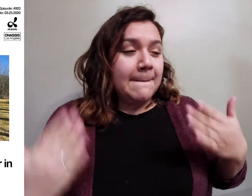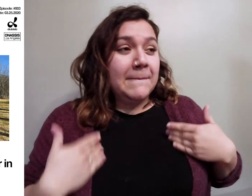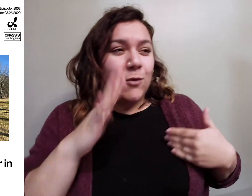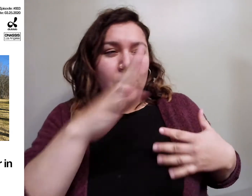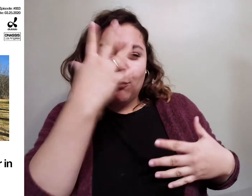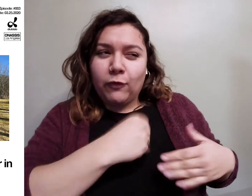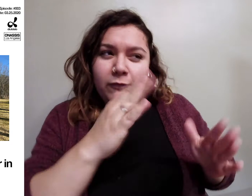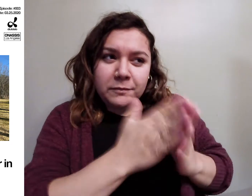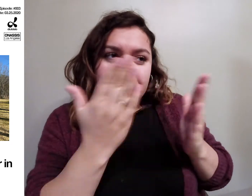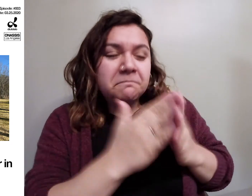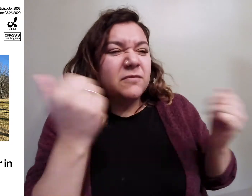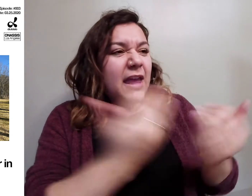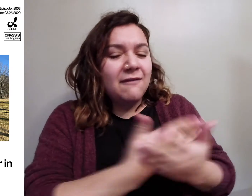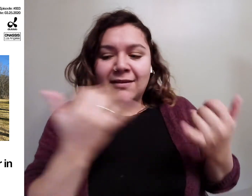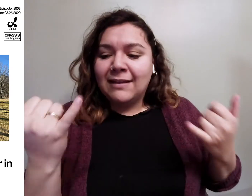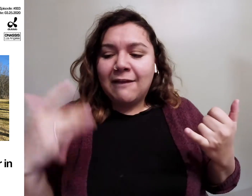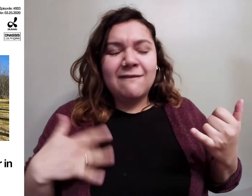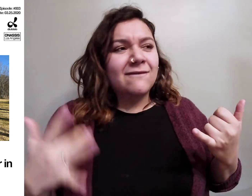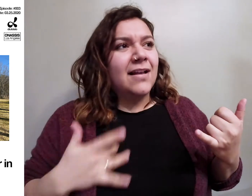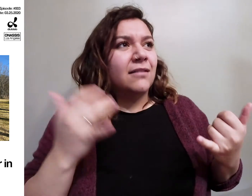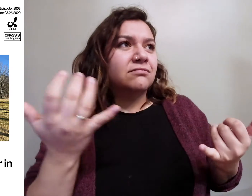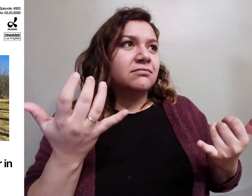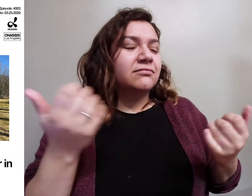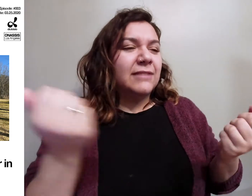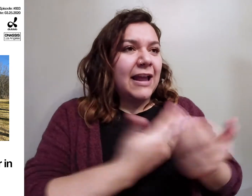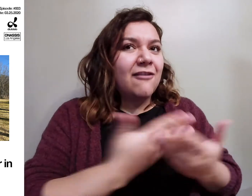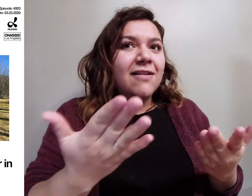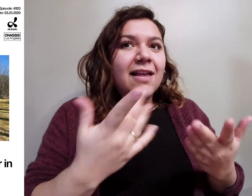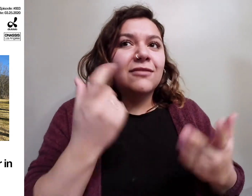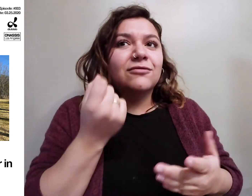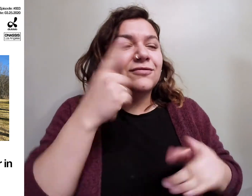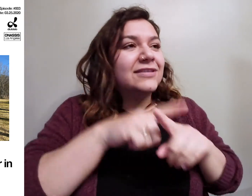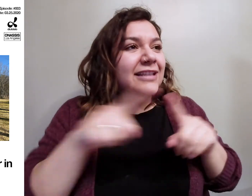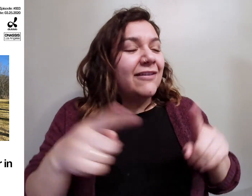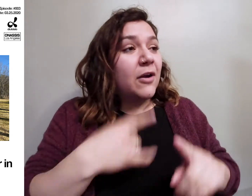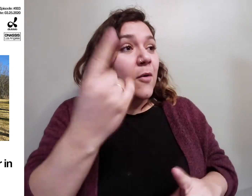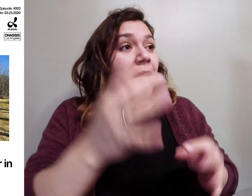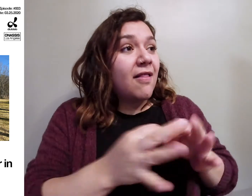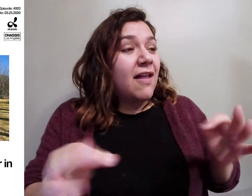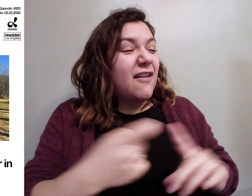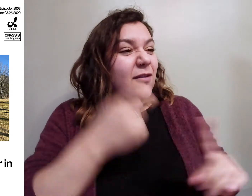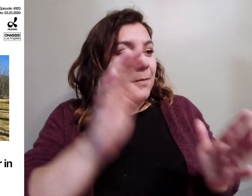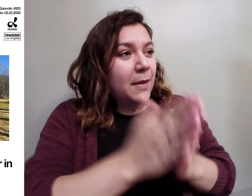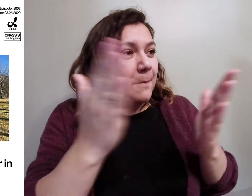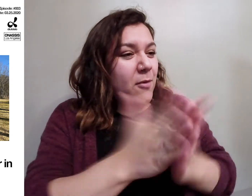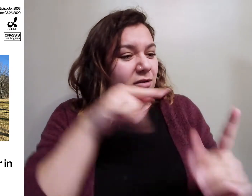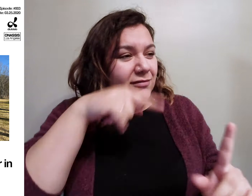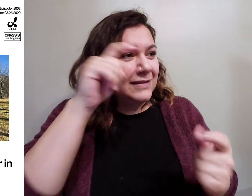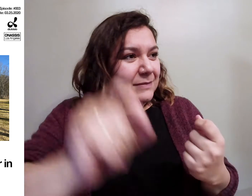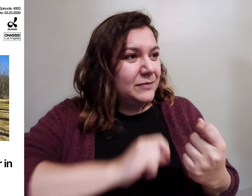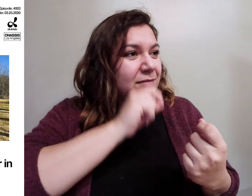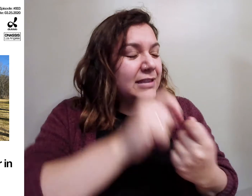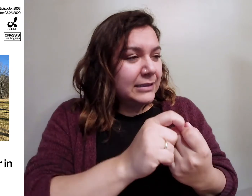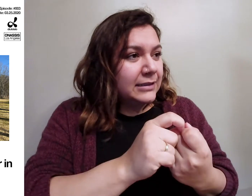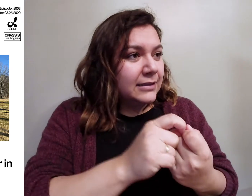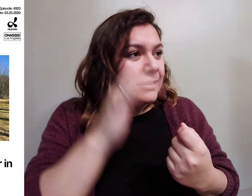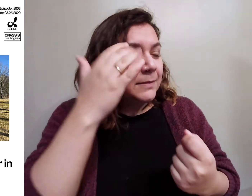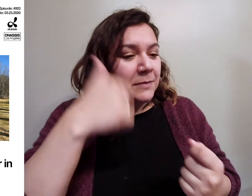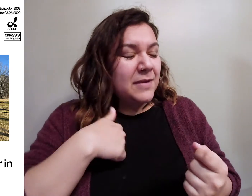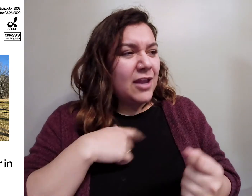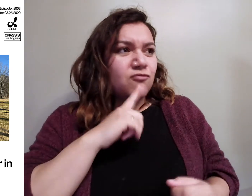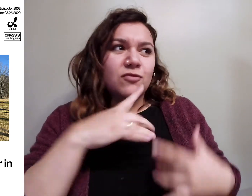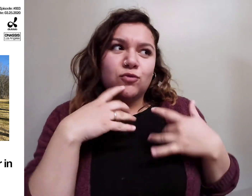everything seems to be taking a different resonance now. And one line from that book in particular seems to me